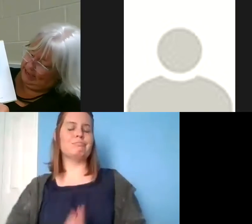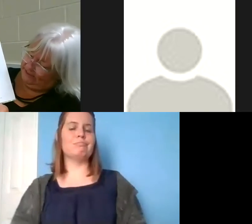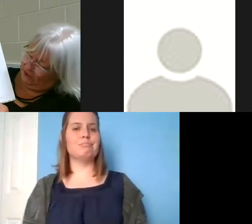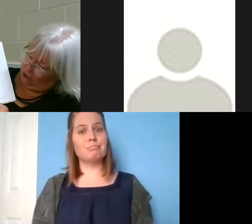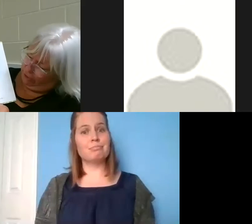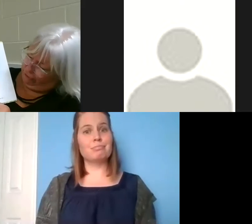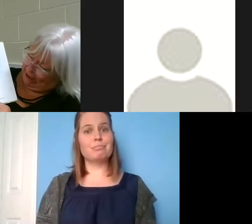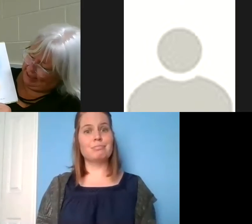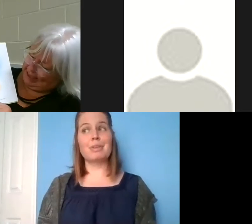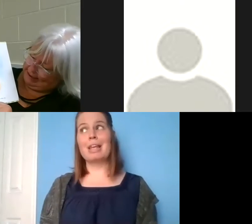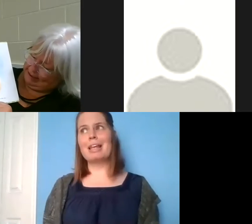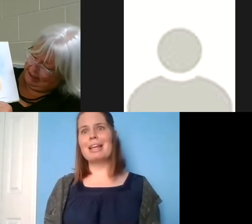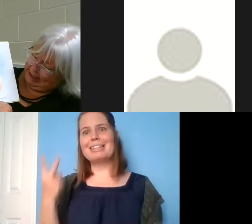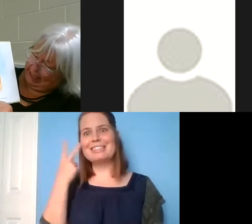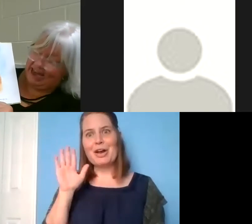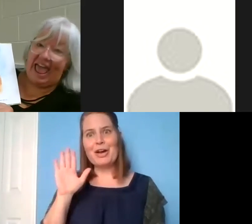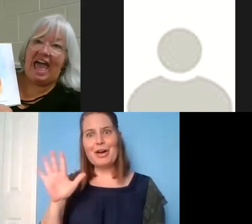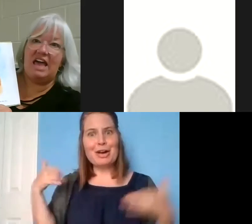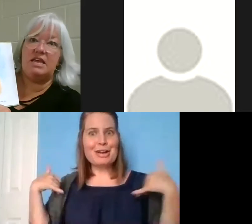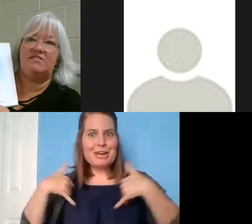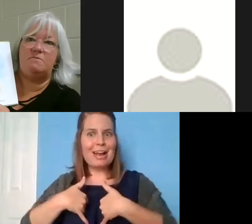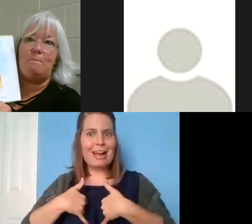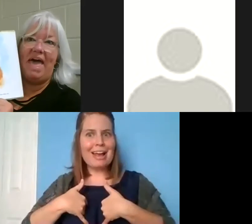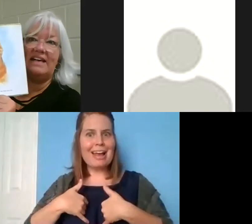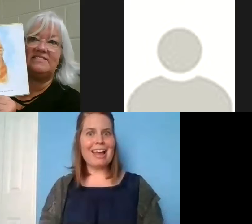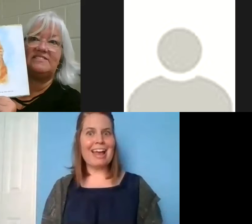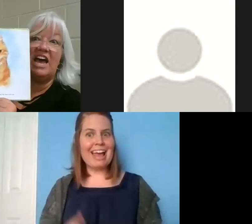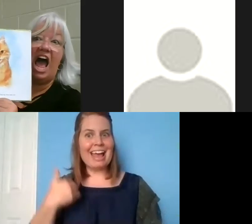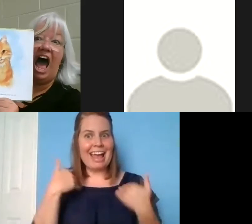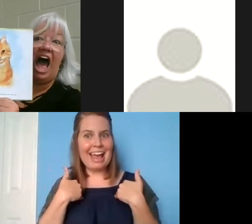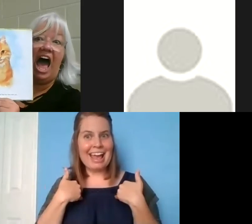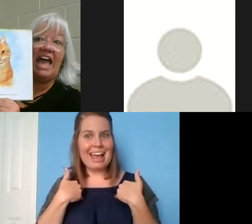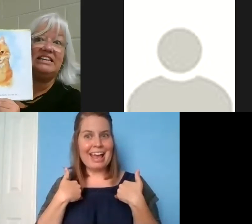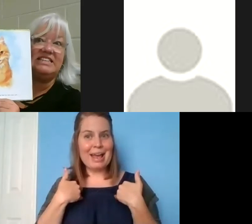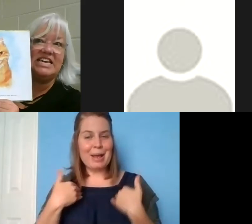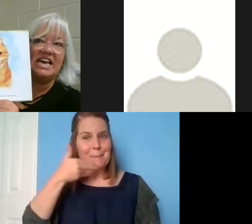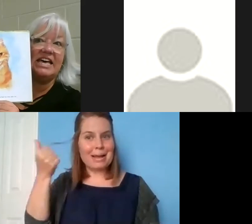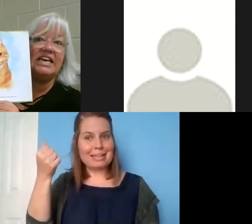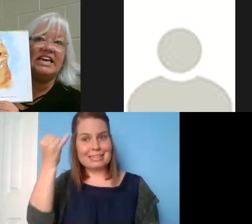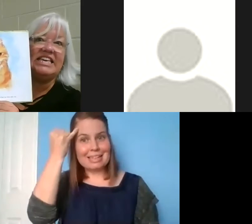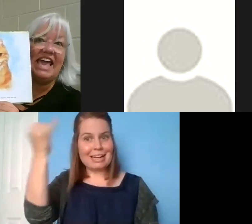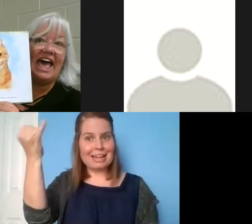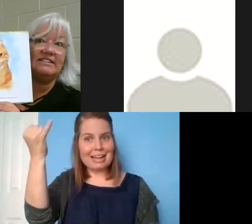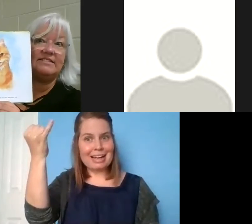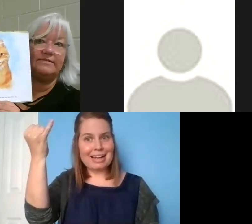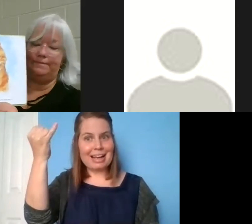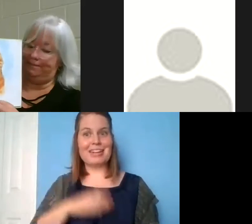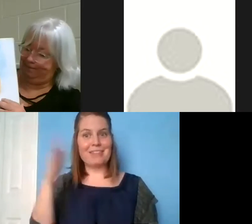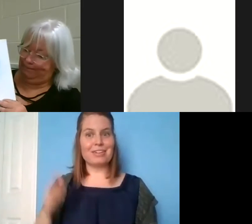Then he saw her jacket and had his best idea